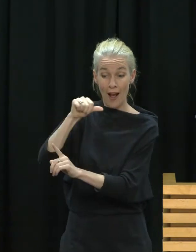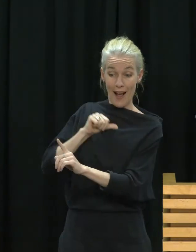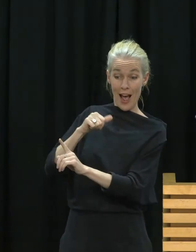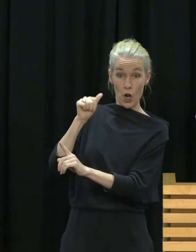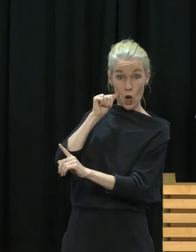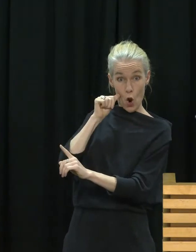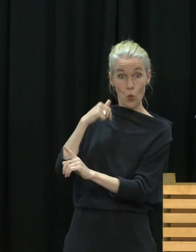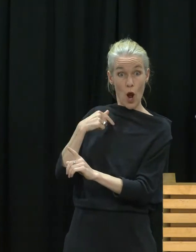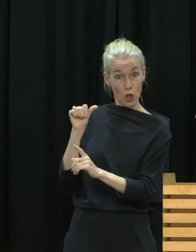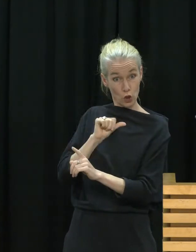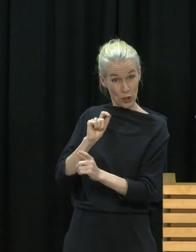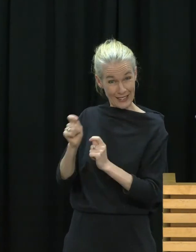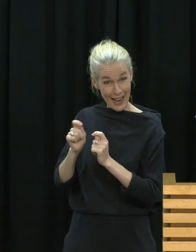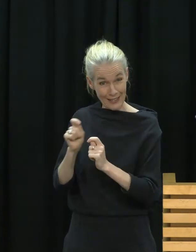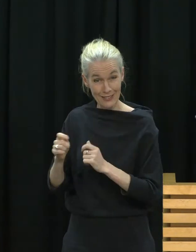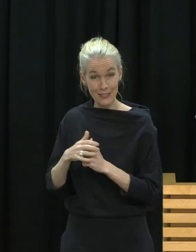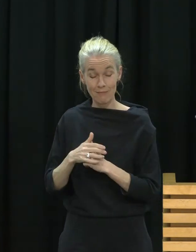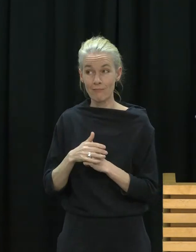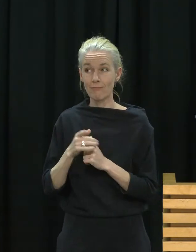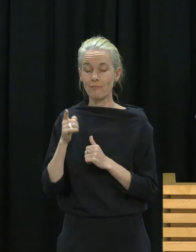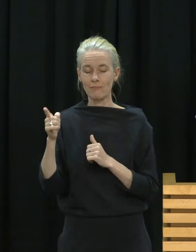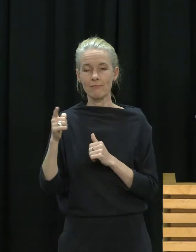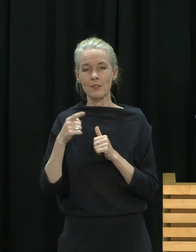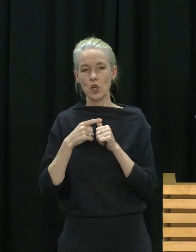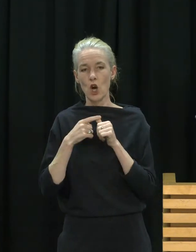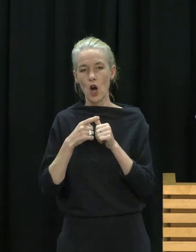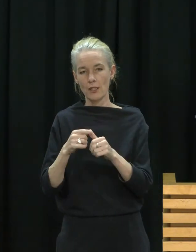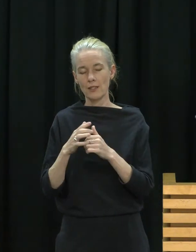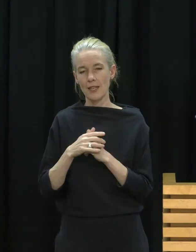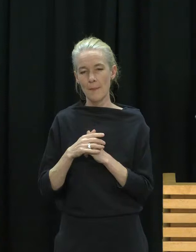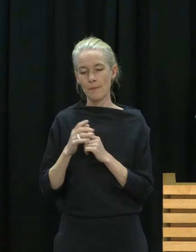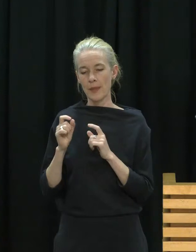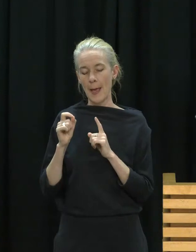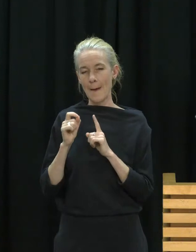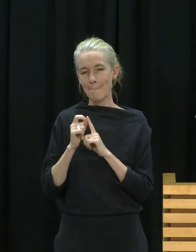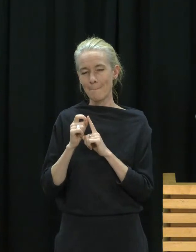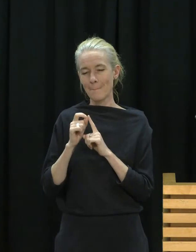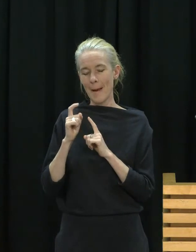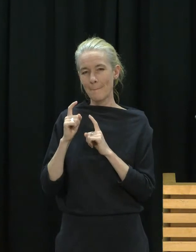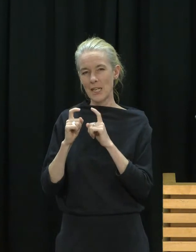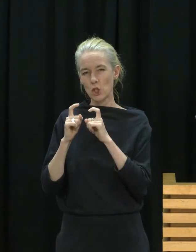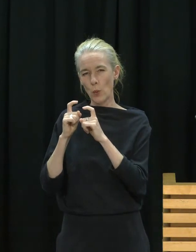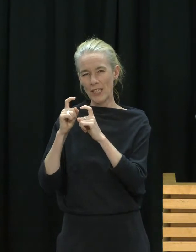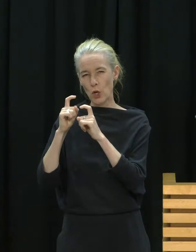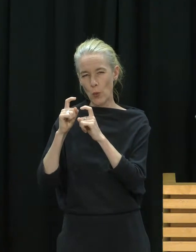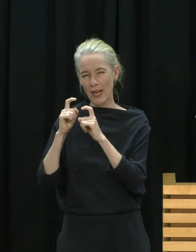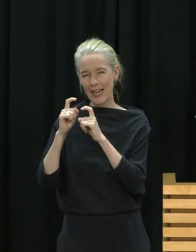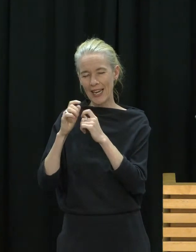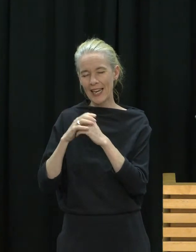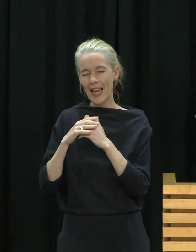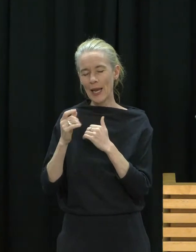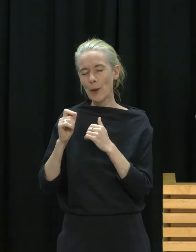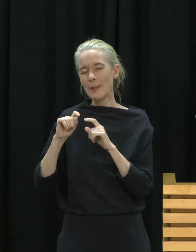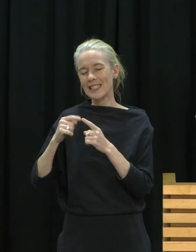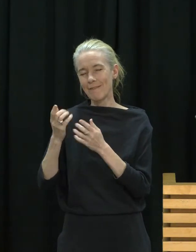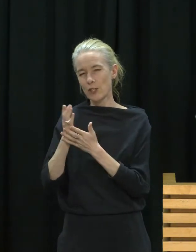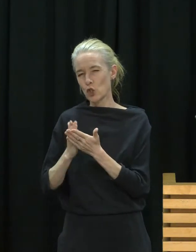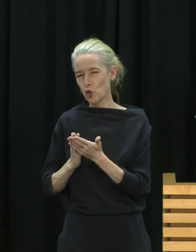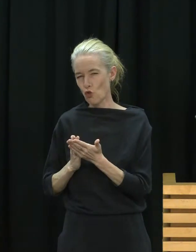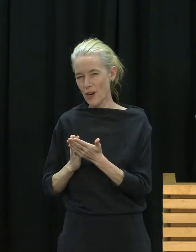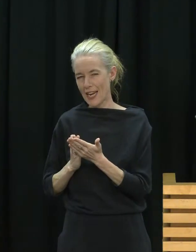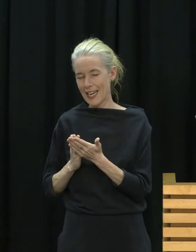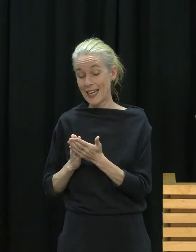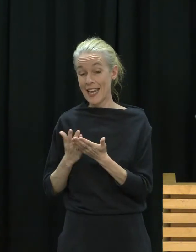lead time for those. So we're talking about quite a defined window of potential infection here. So therefore, the potential for someone to have got